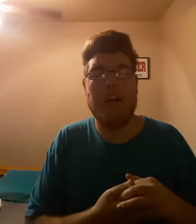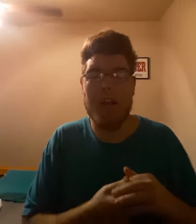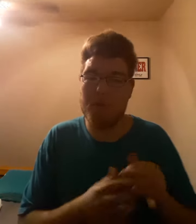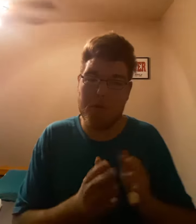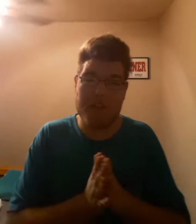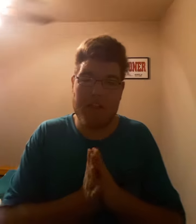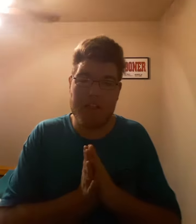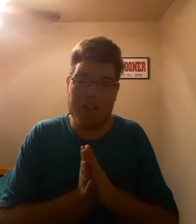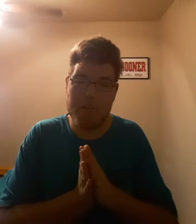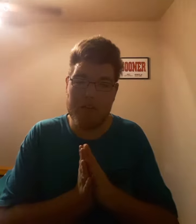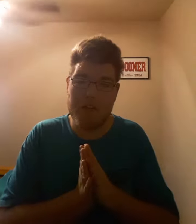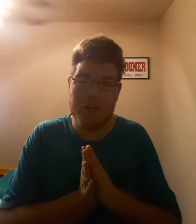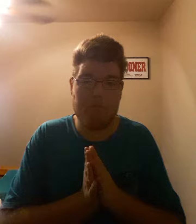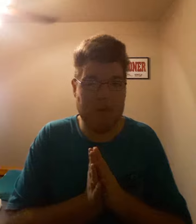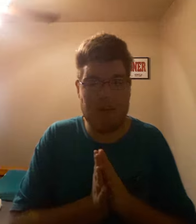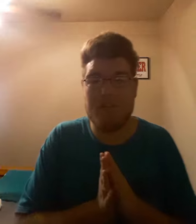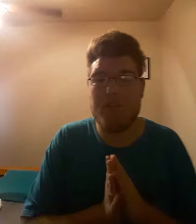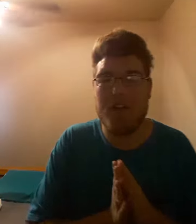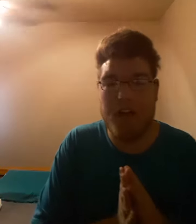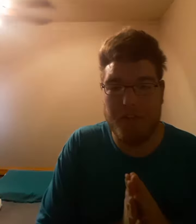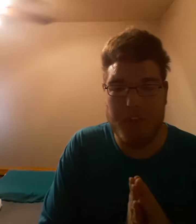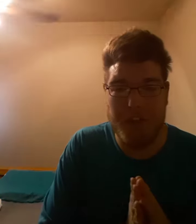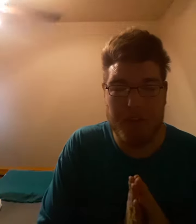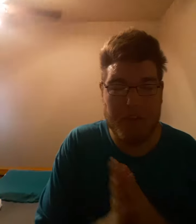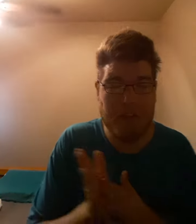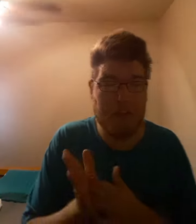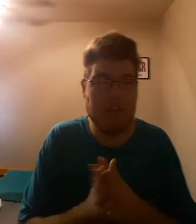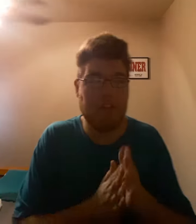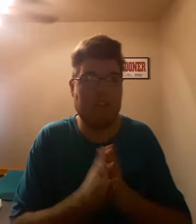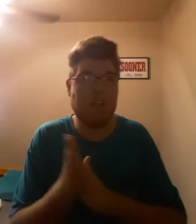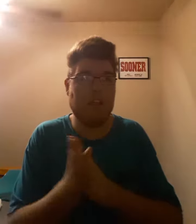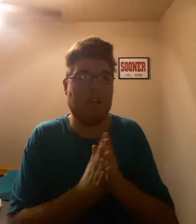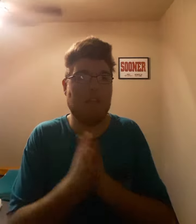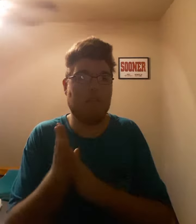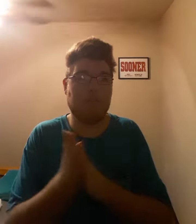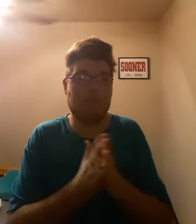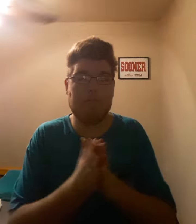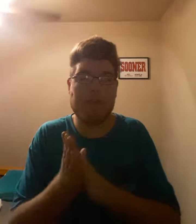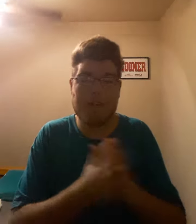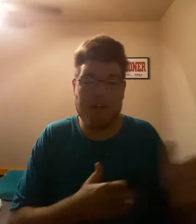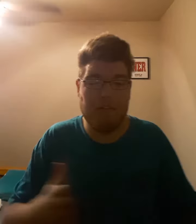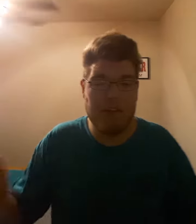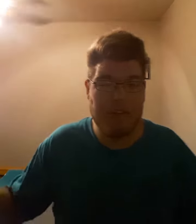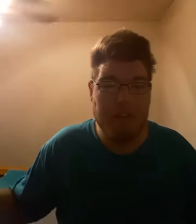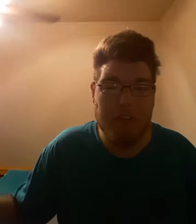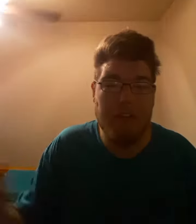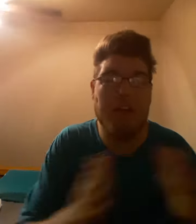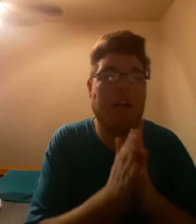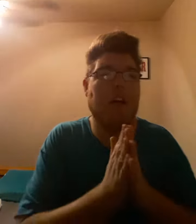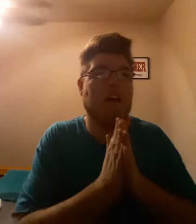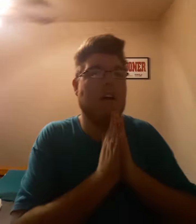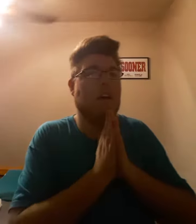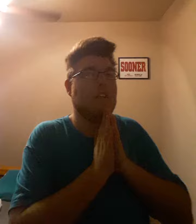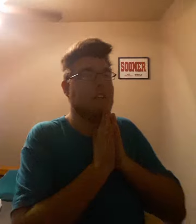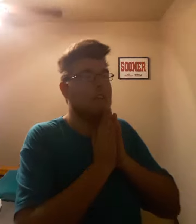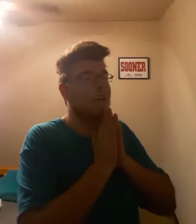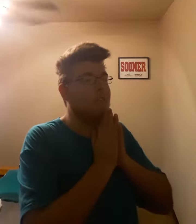It may be less sleep, but I'm gonna do it because I got my zeal. So,